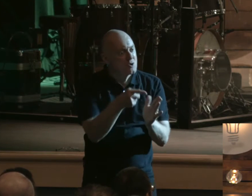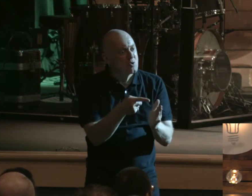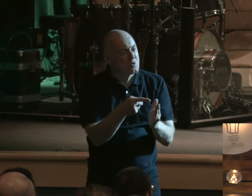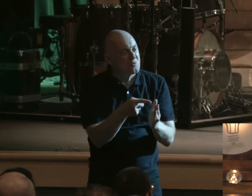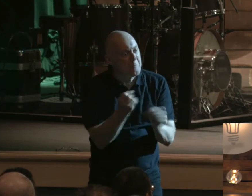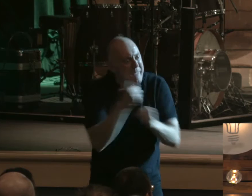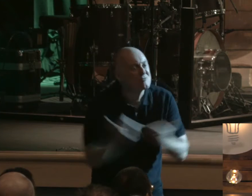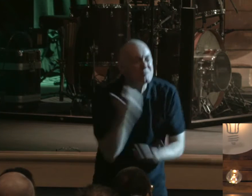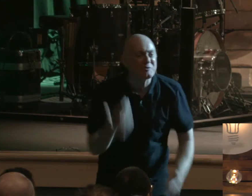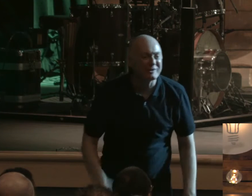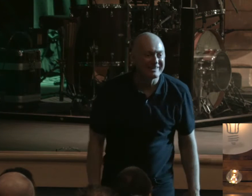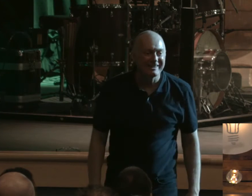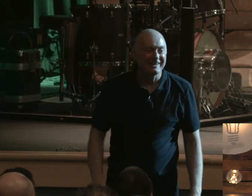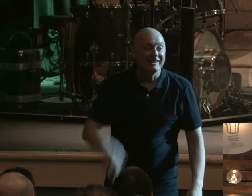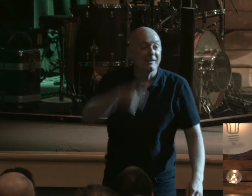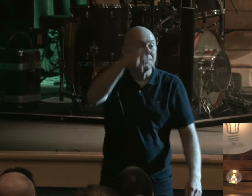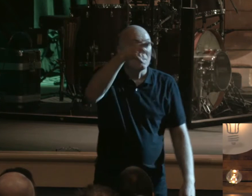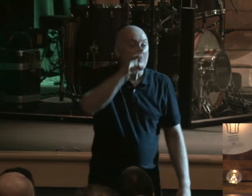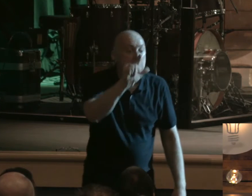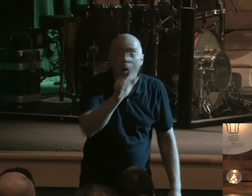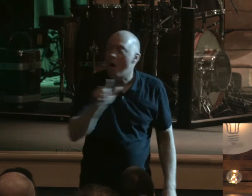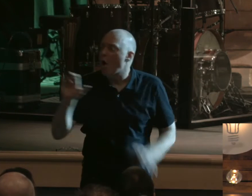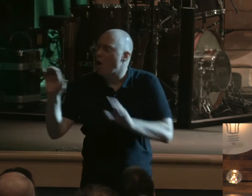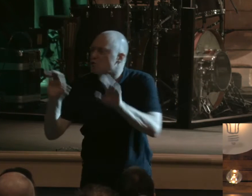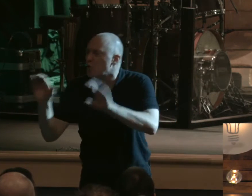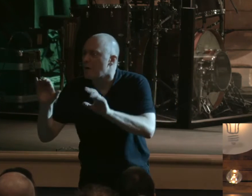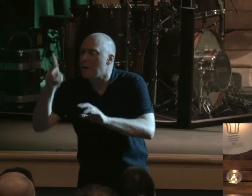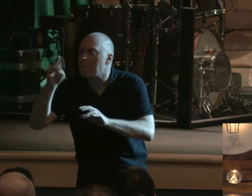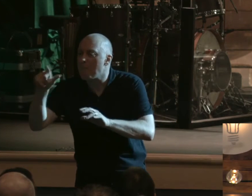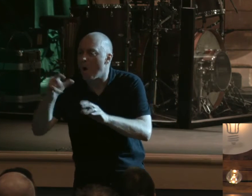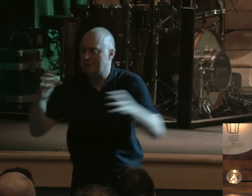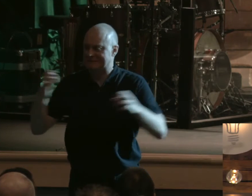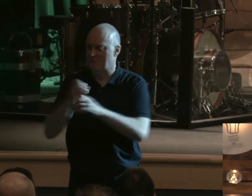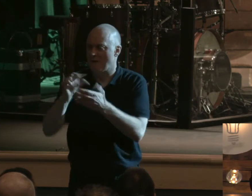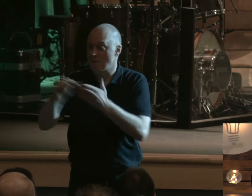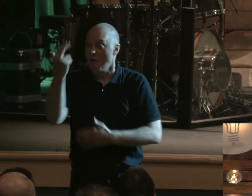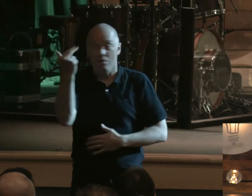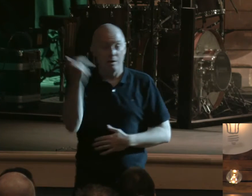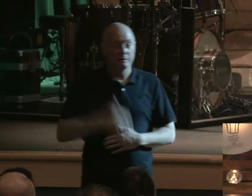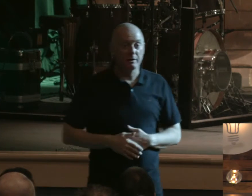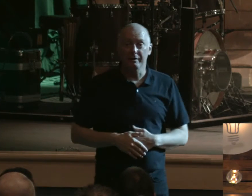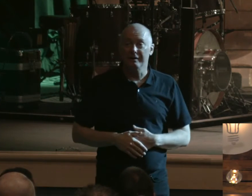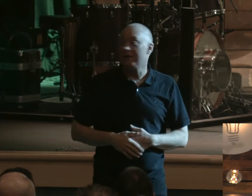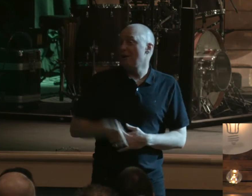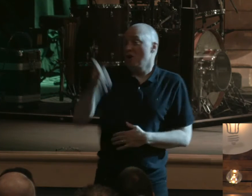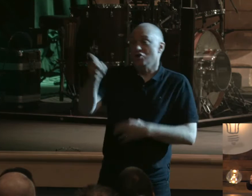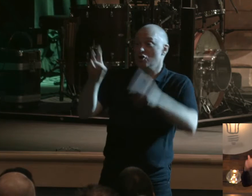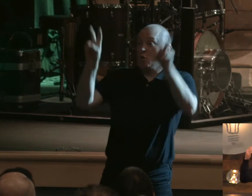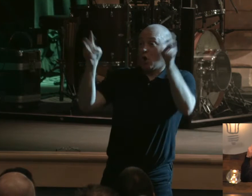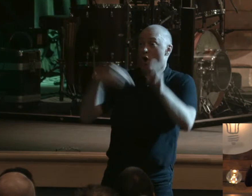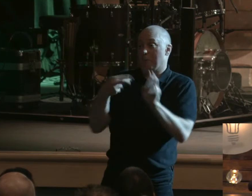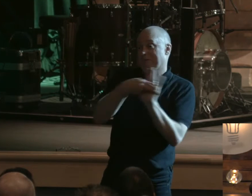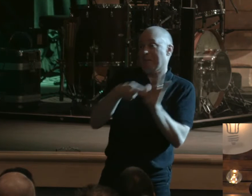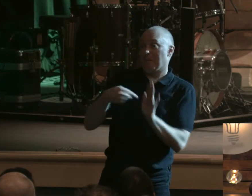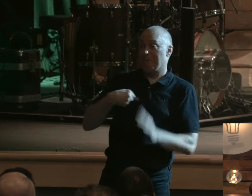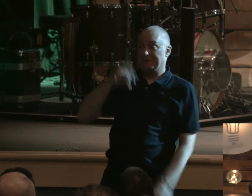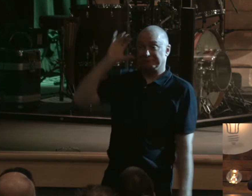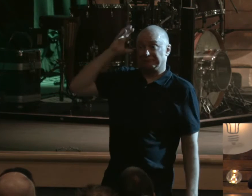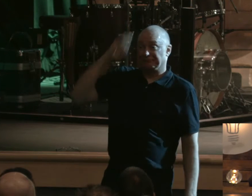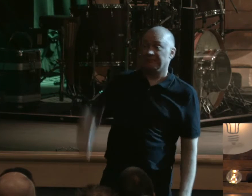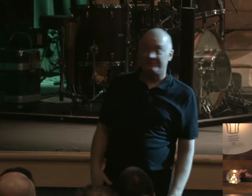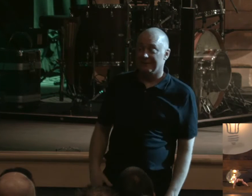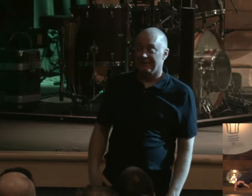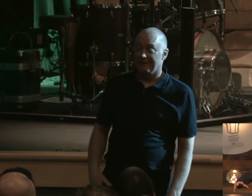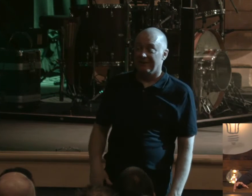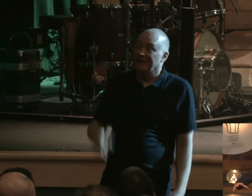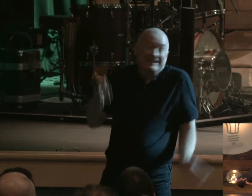And this is Paul right here. And what Paul is doing, he's summarizing verse 13. He says, whether you call me insane or I'm of sound mind,